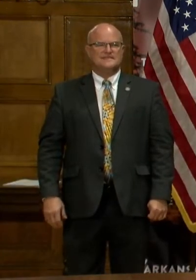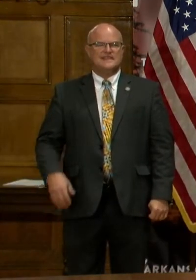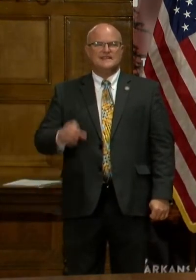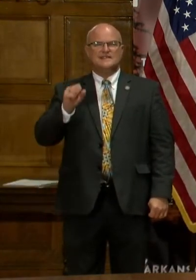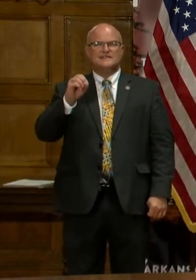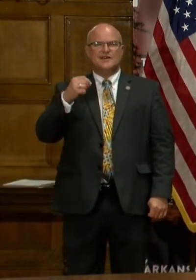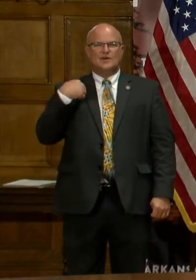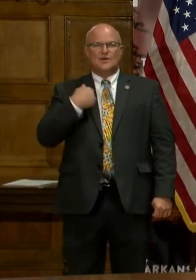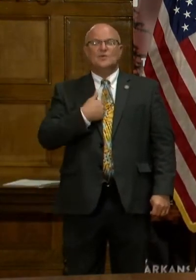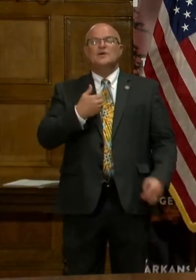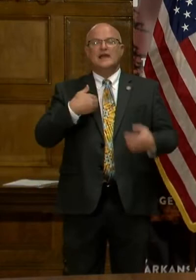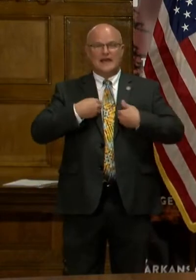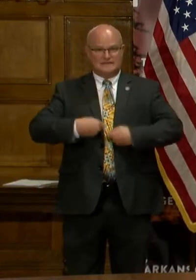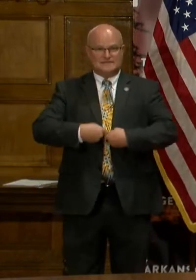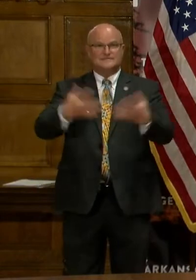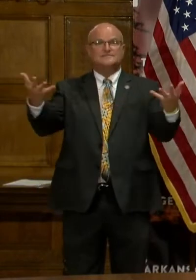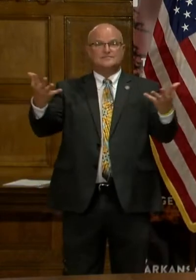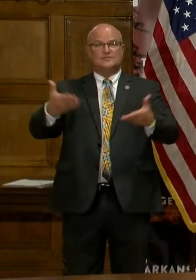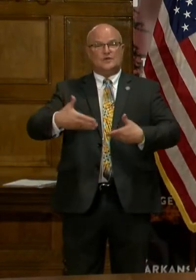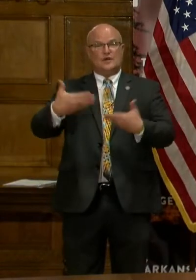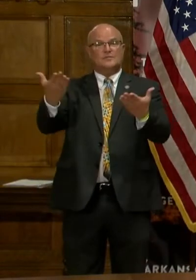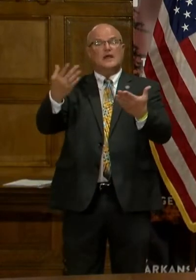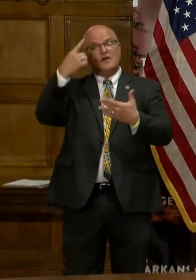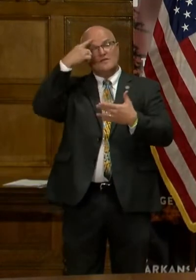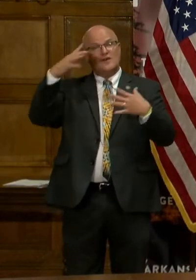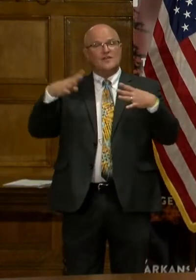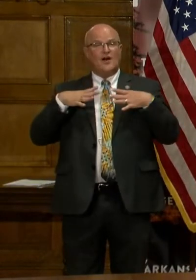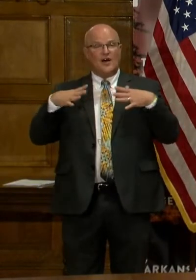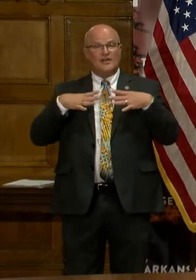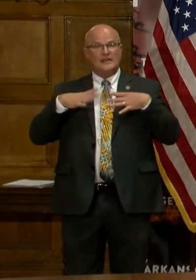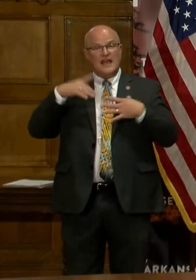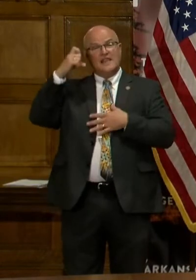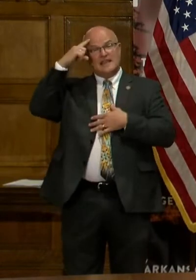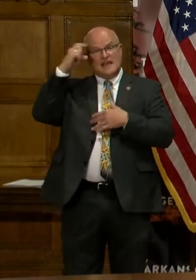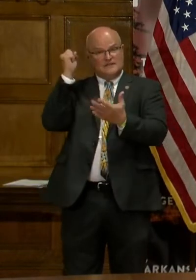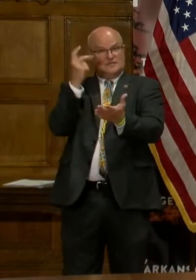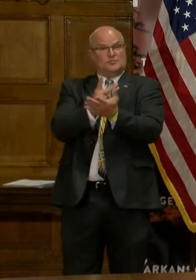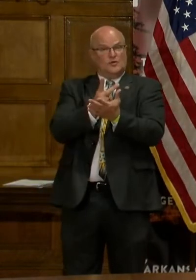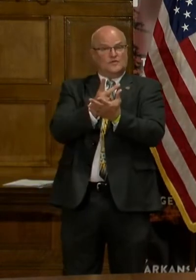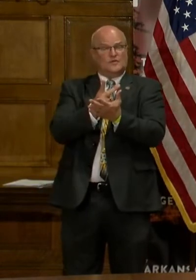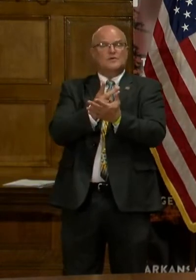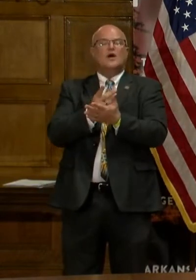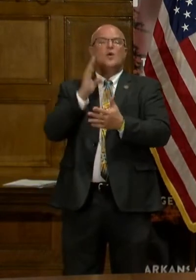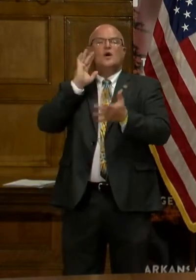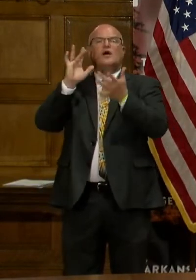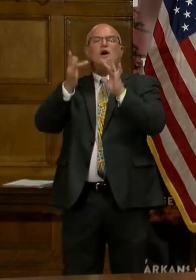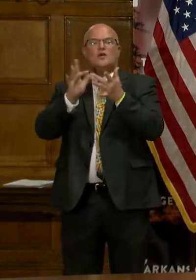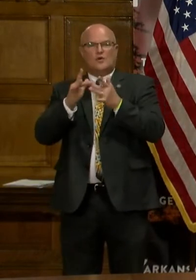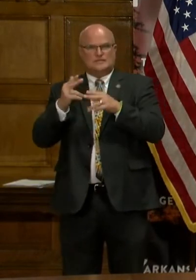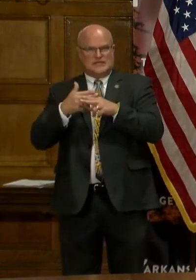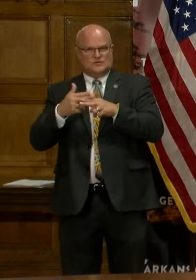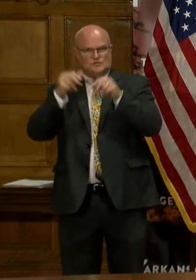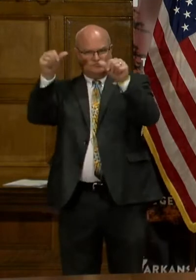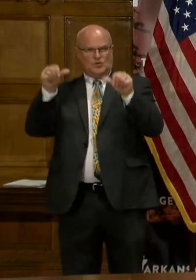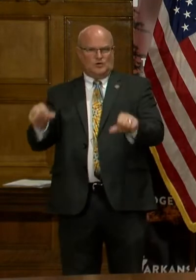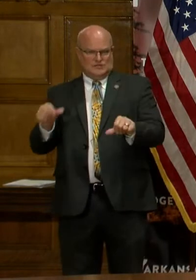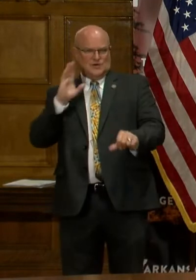So we have issued recommendations for the holiday. The governor has approved them. They will go on our website